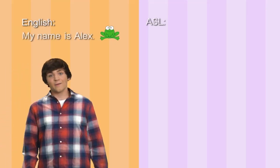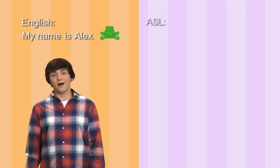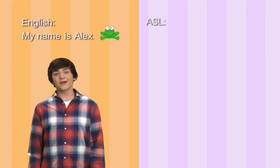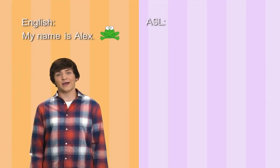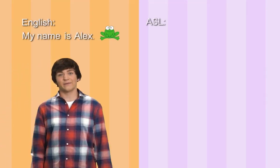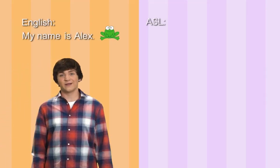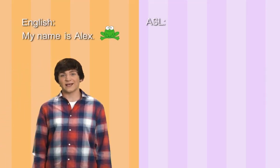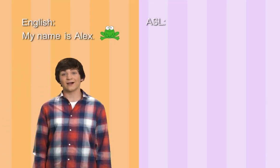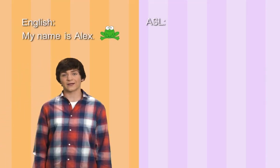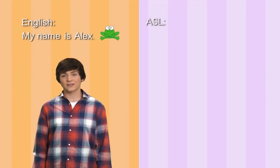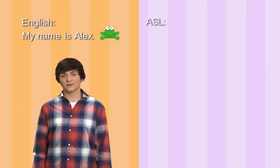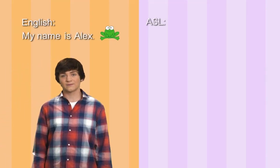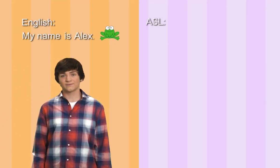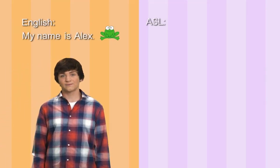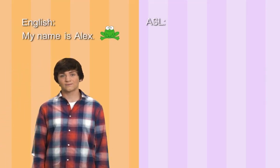My name is Alex.